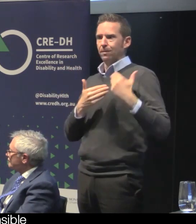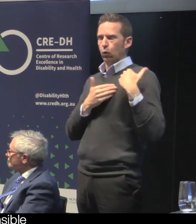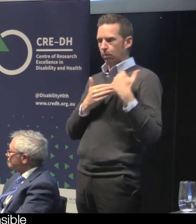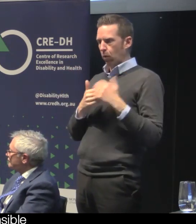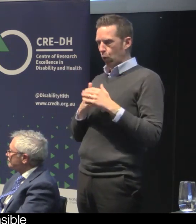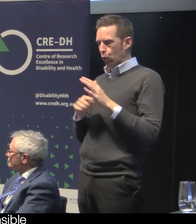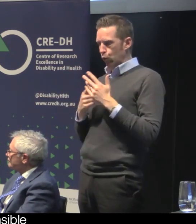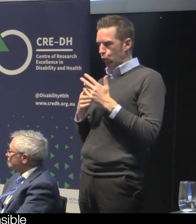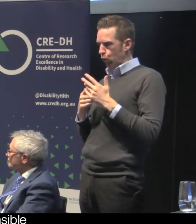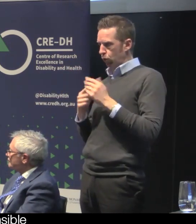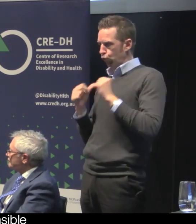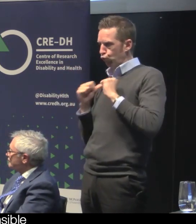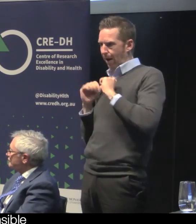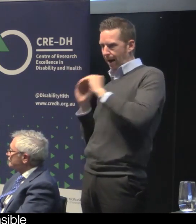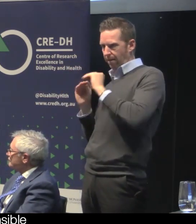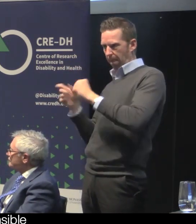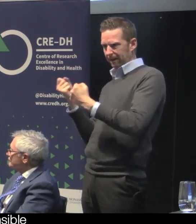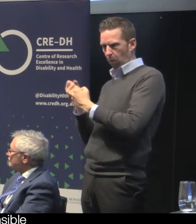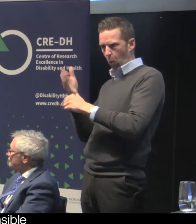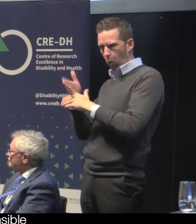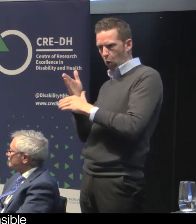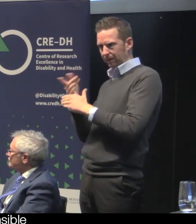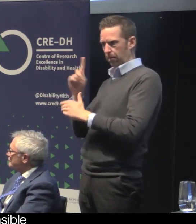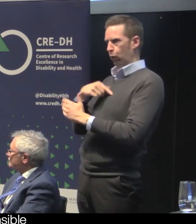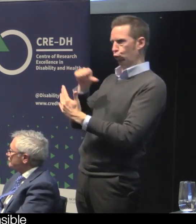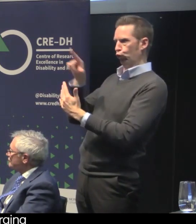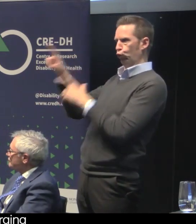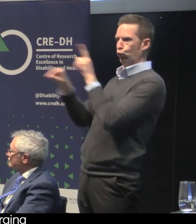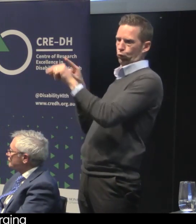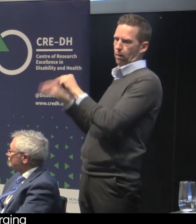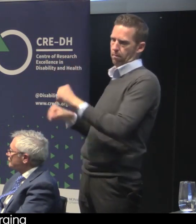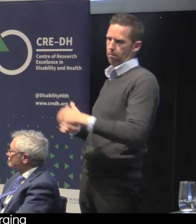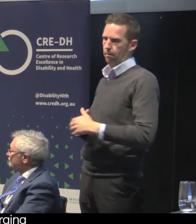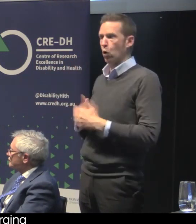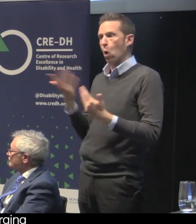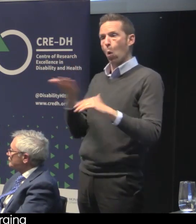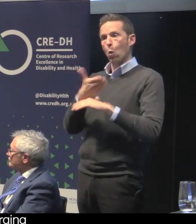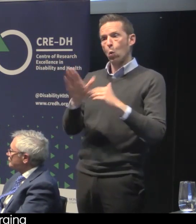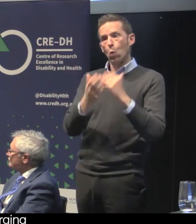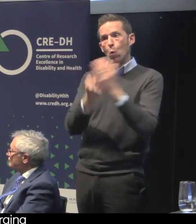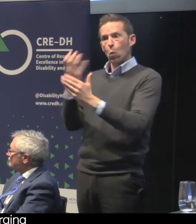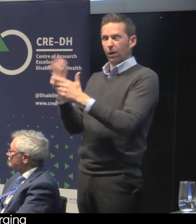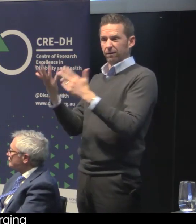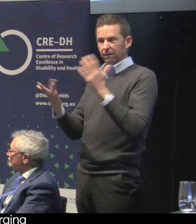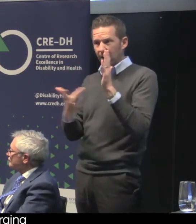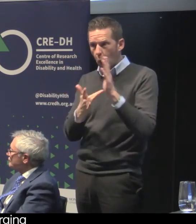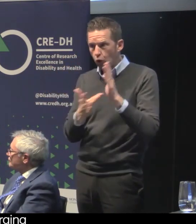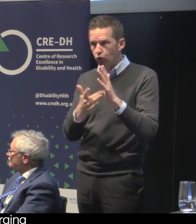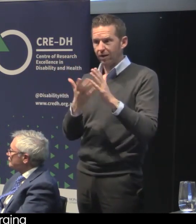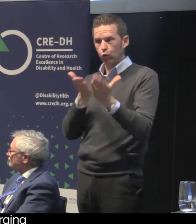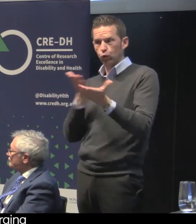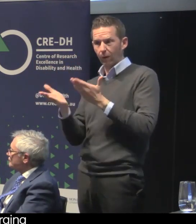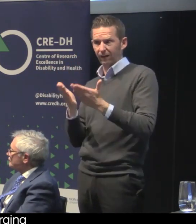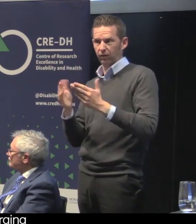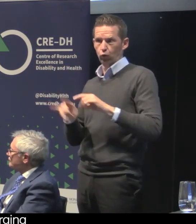your support workers and choose them. So there are emerging technologies and services